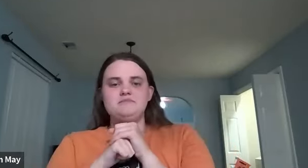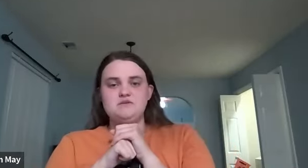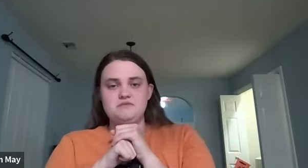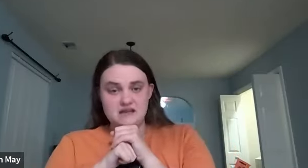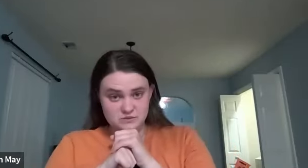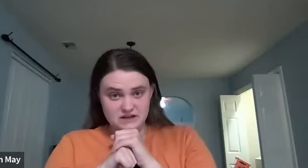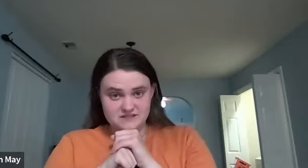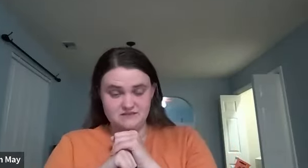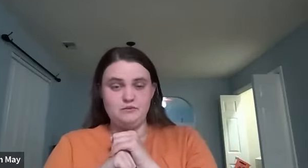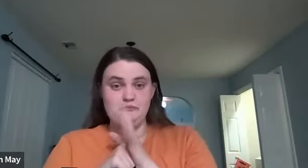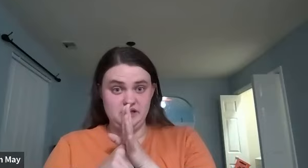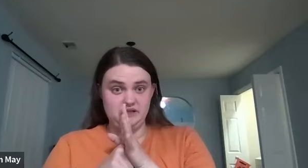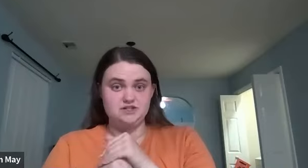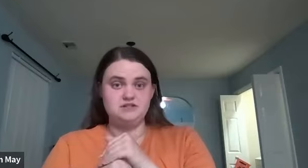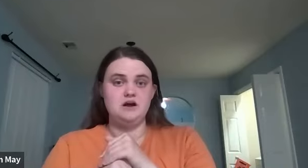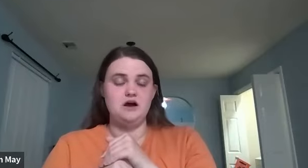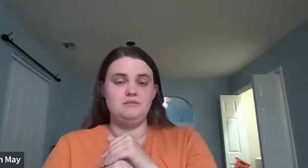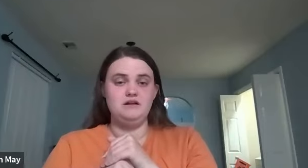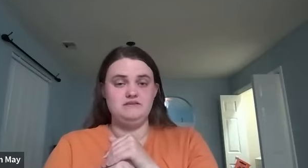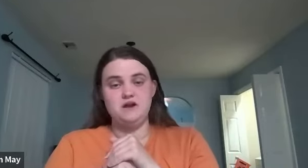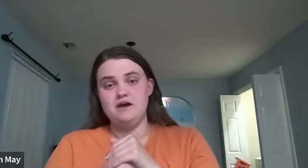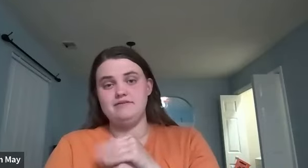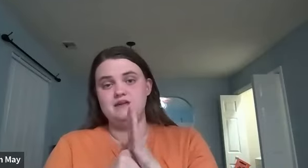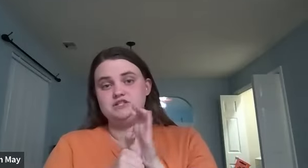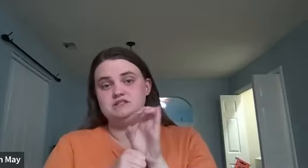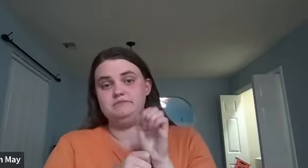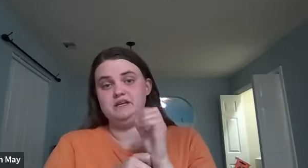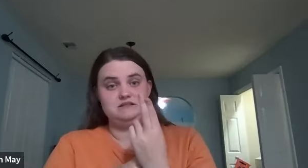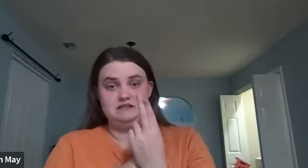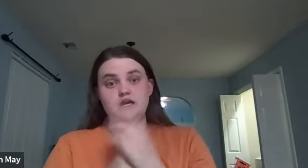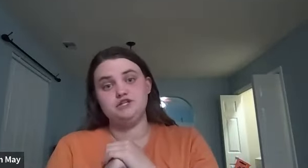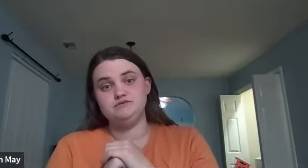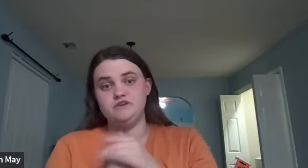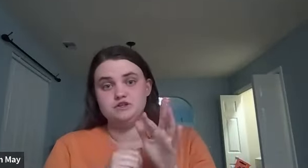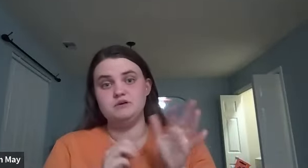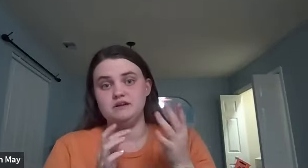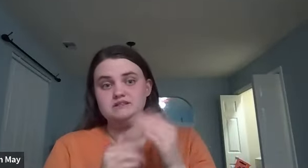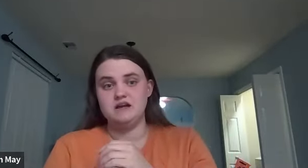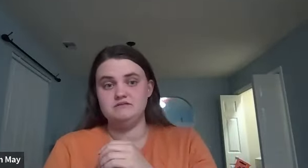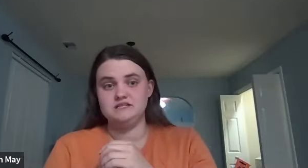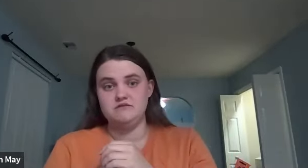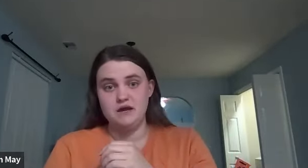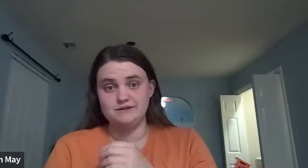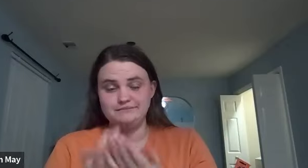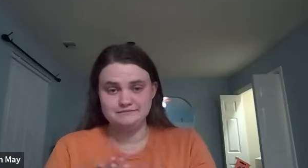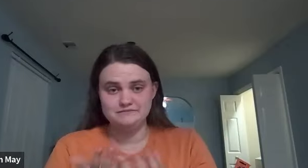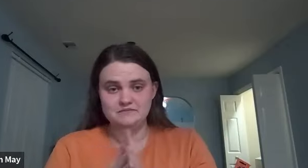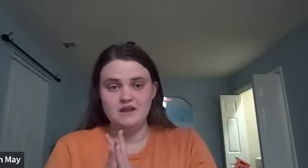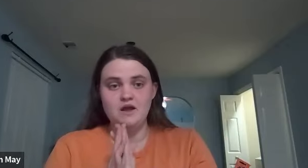So that's what I've seen for beach. If not, then just the BACH, finger spelling is kind of a safe bet.